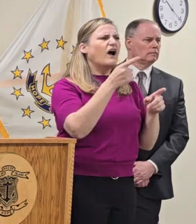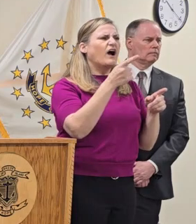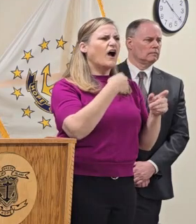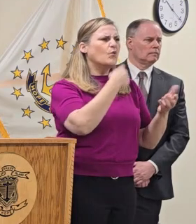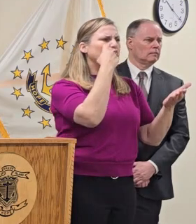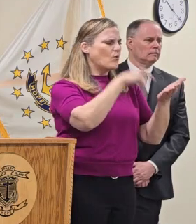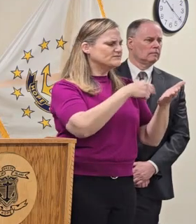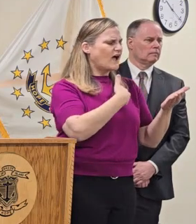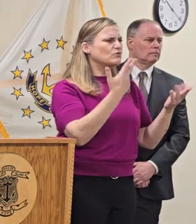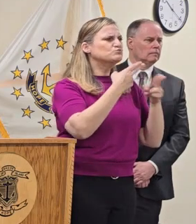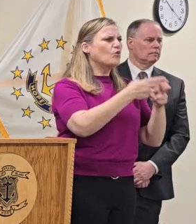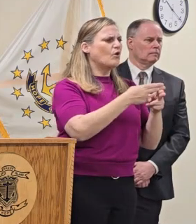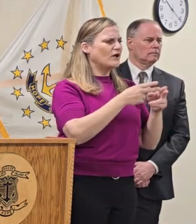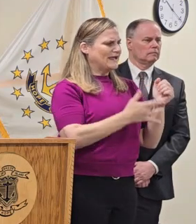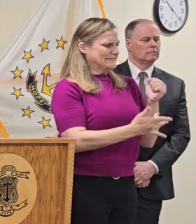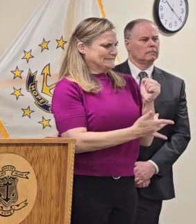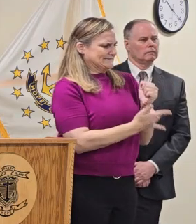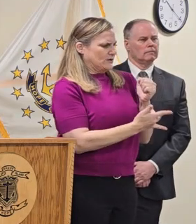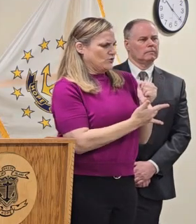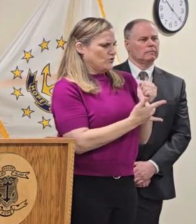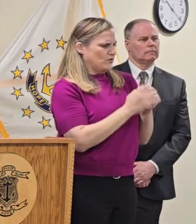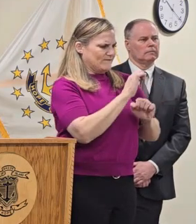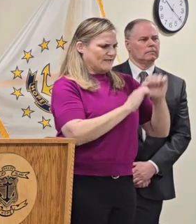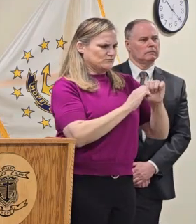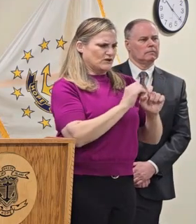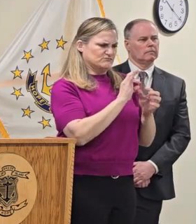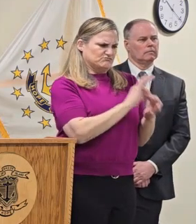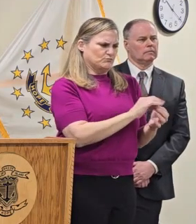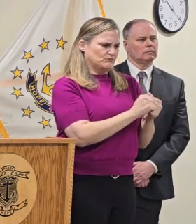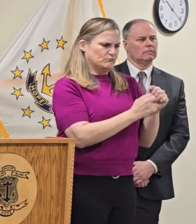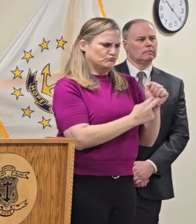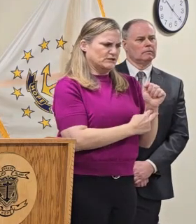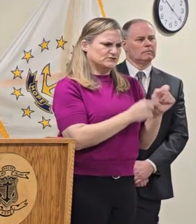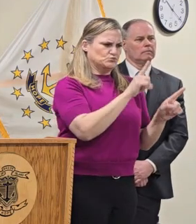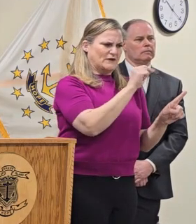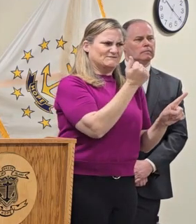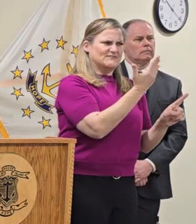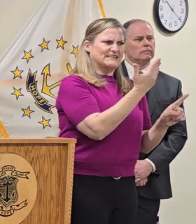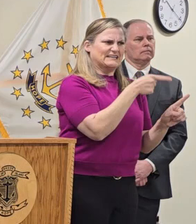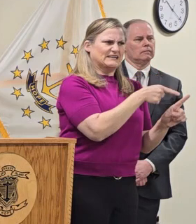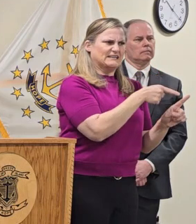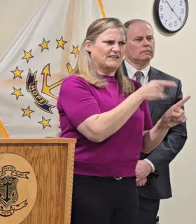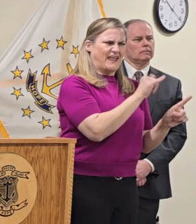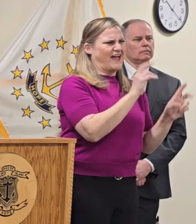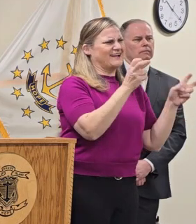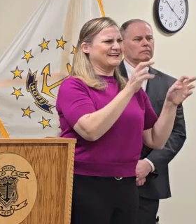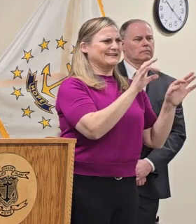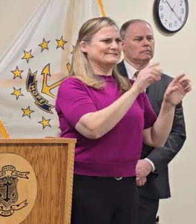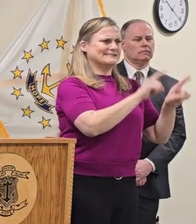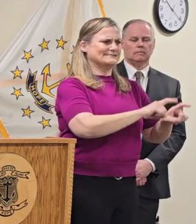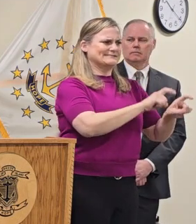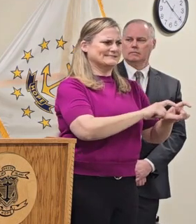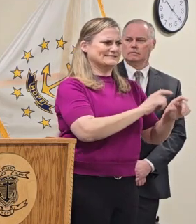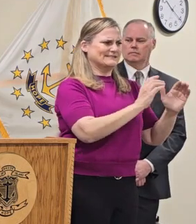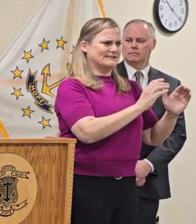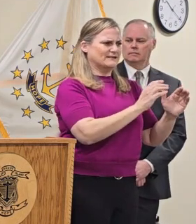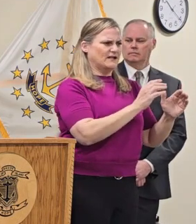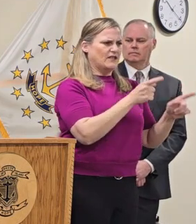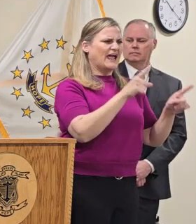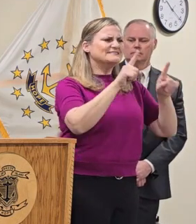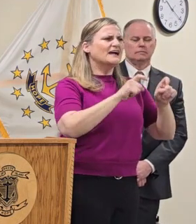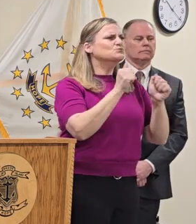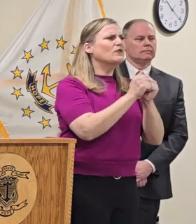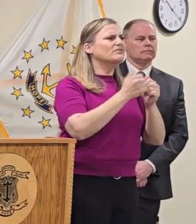issued in 2015 that suggested heavy trucks ought to be barred from the bridge at that